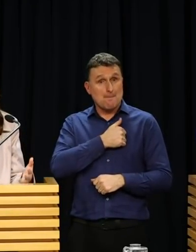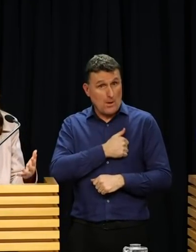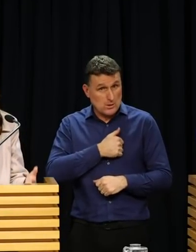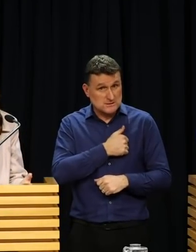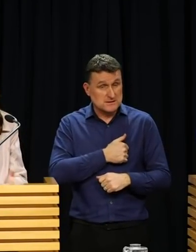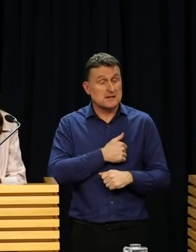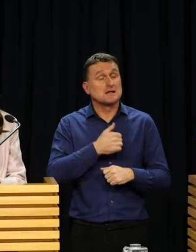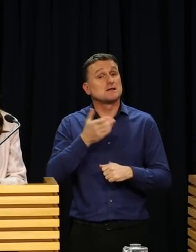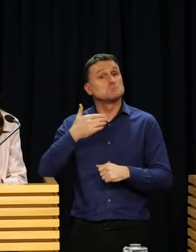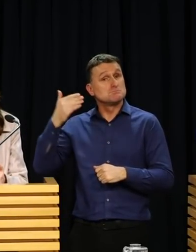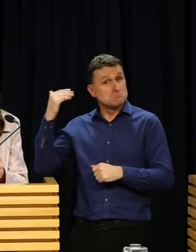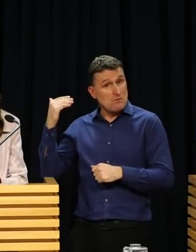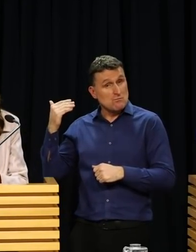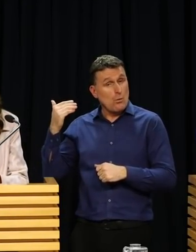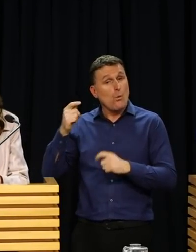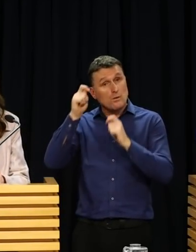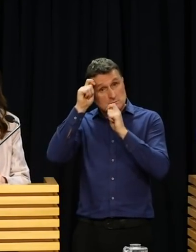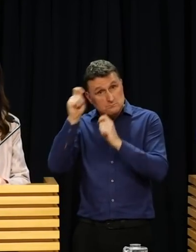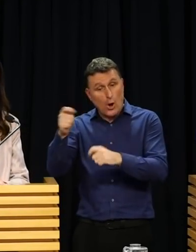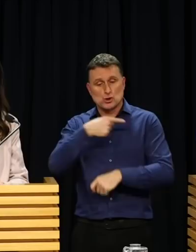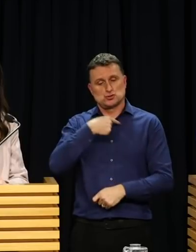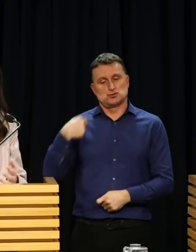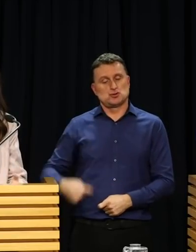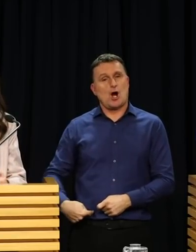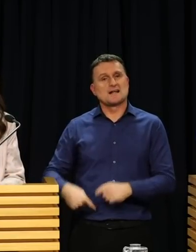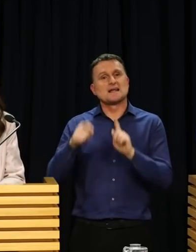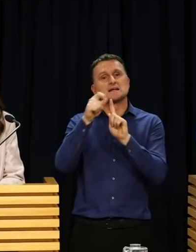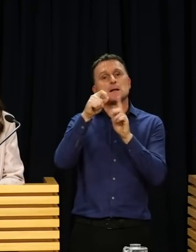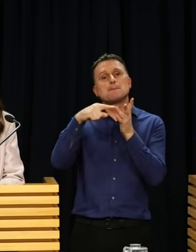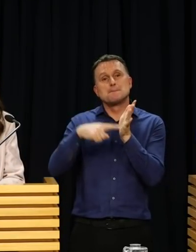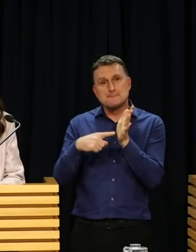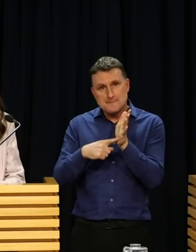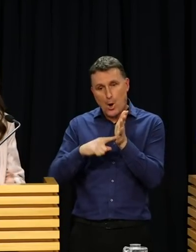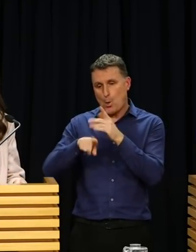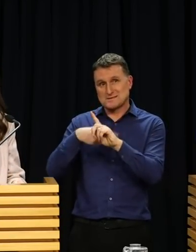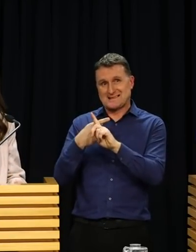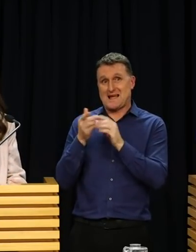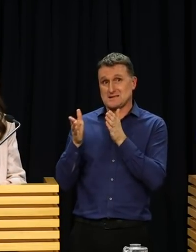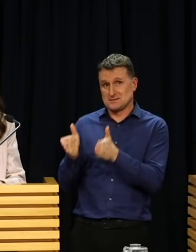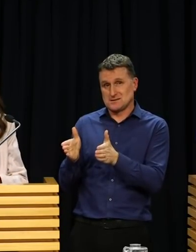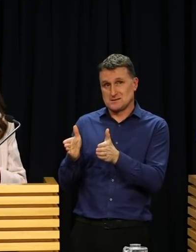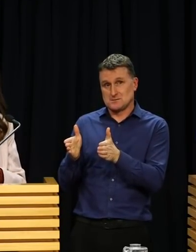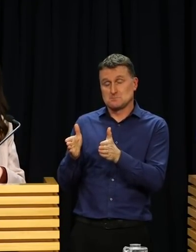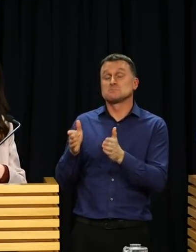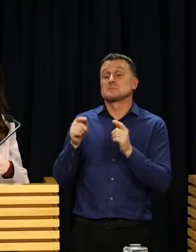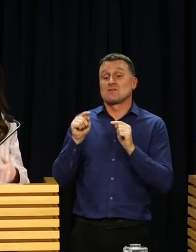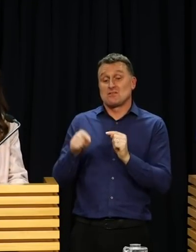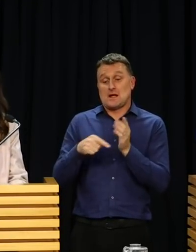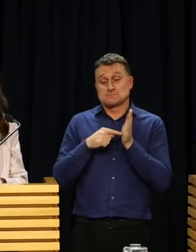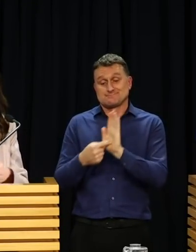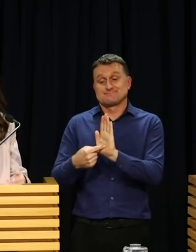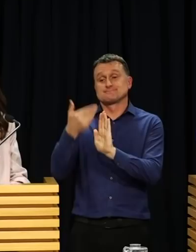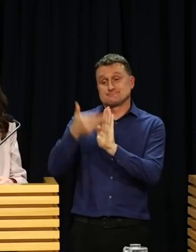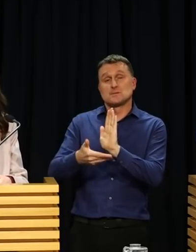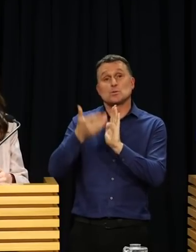the acknowledgement with the poll tax, for instance, was very much around making sure that we acknowledge the